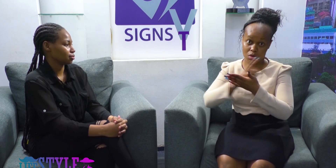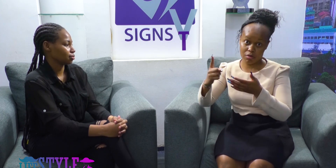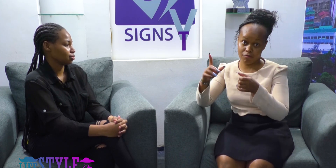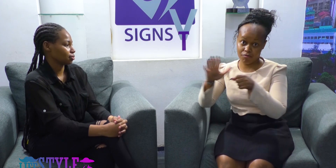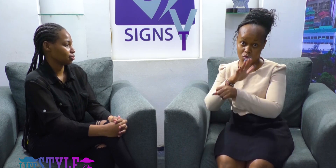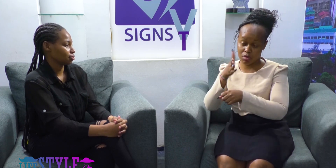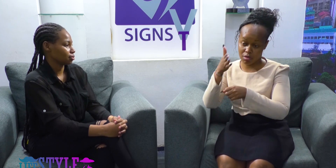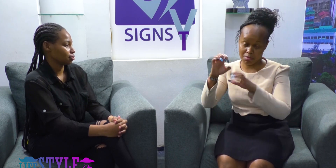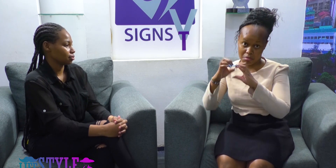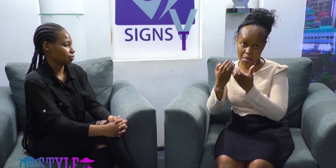Others were hearing.